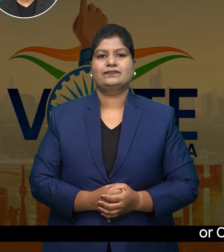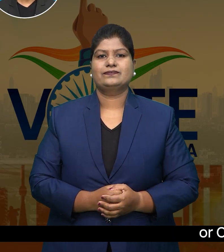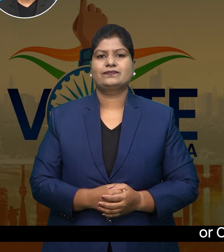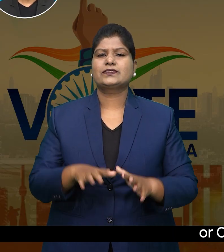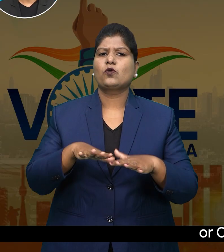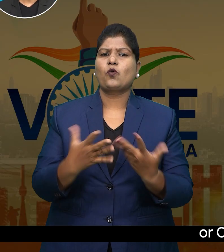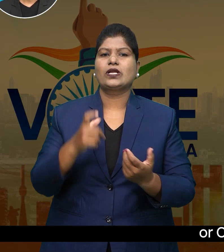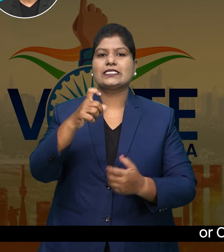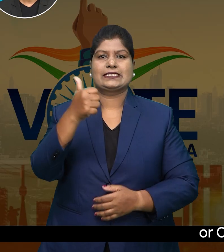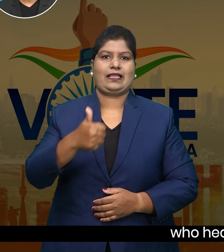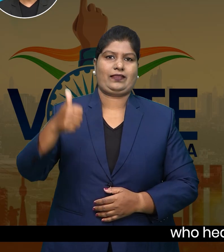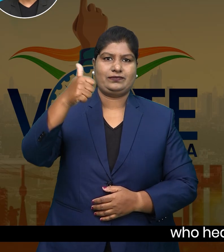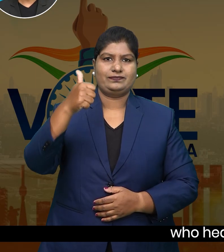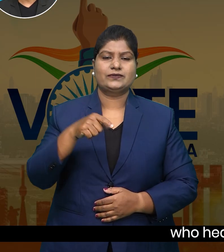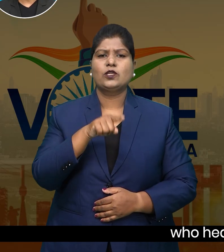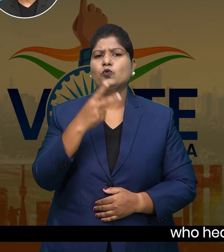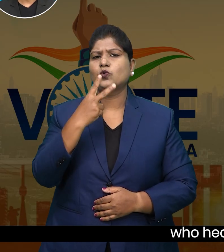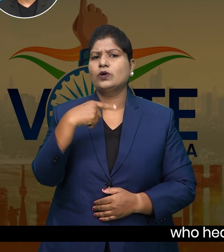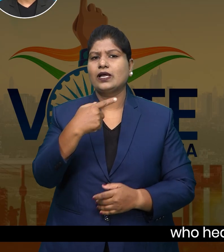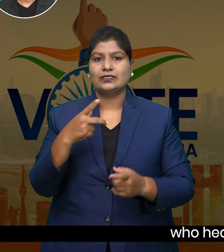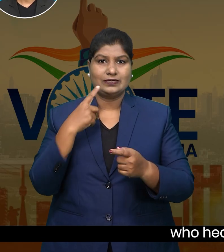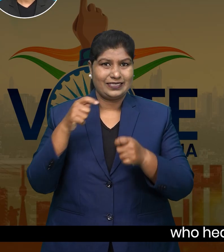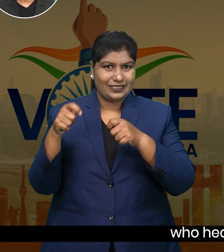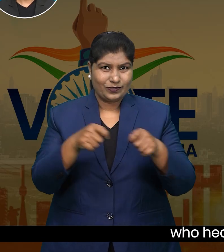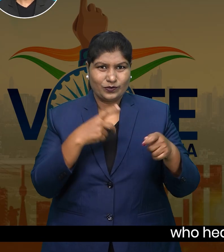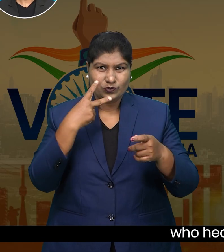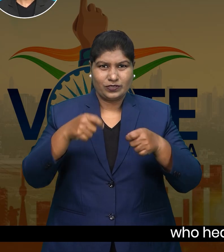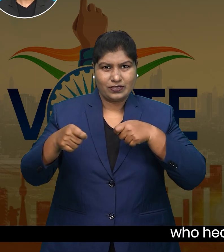or chairpersons who head the institution.